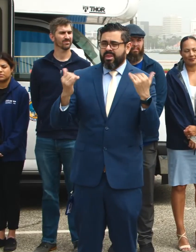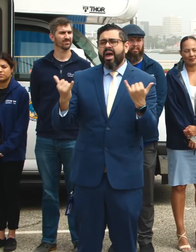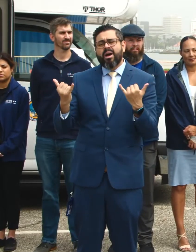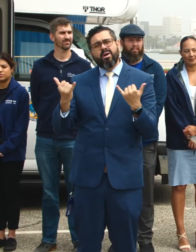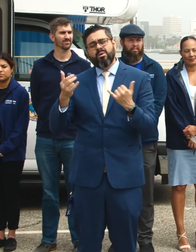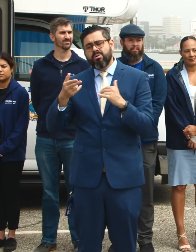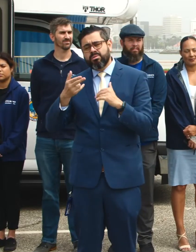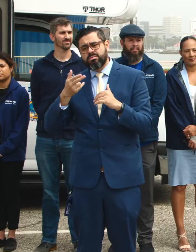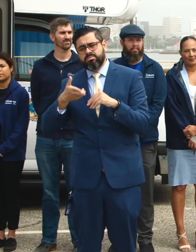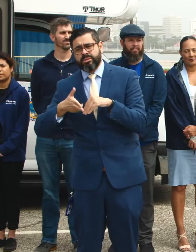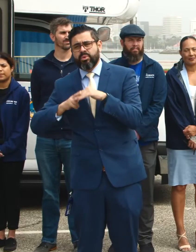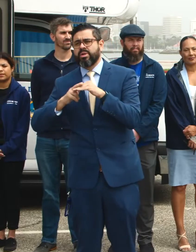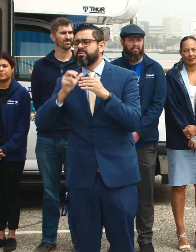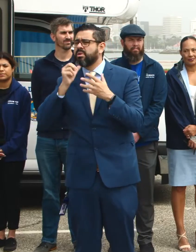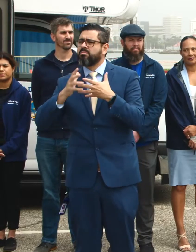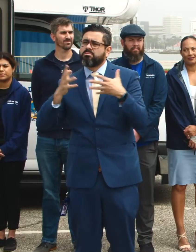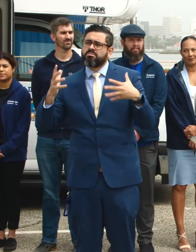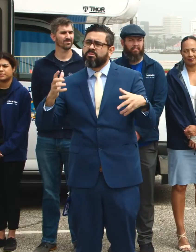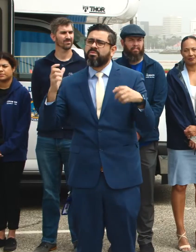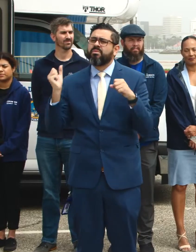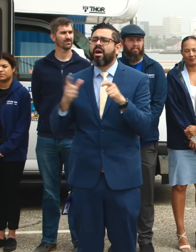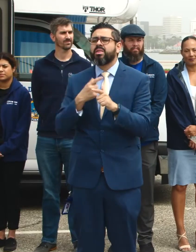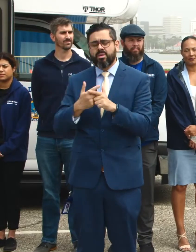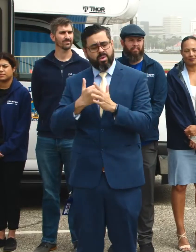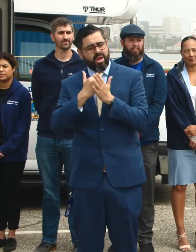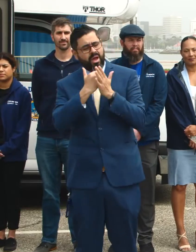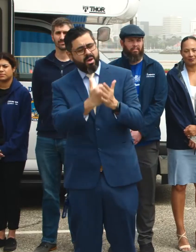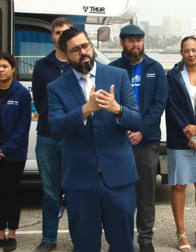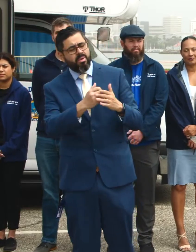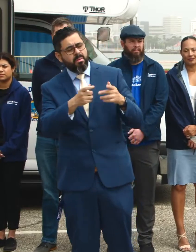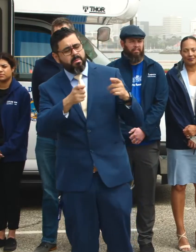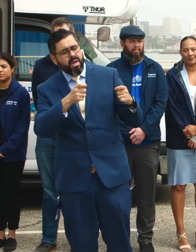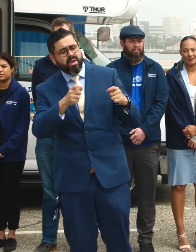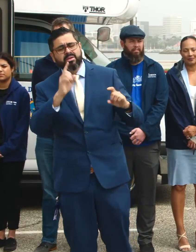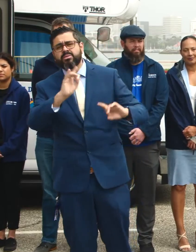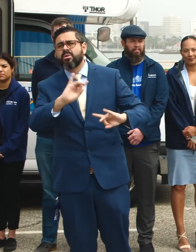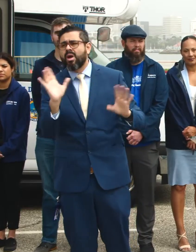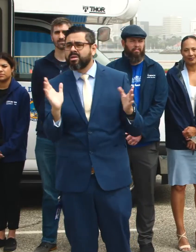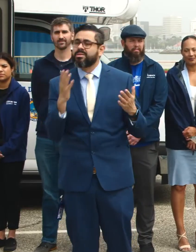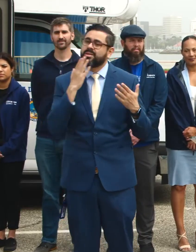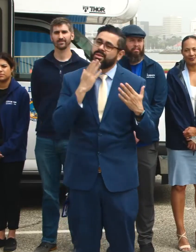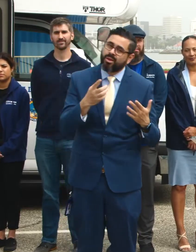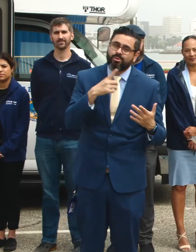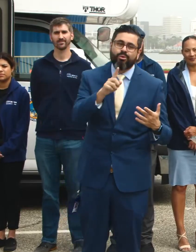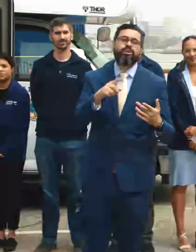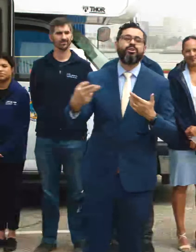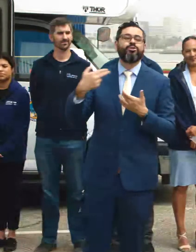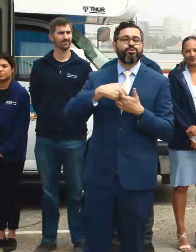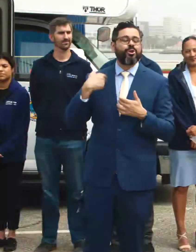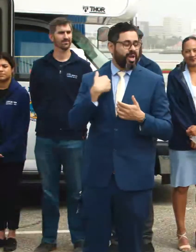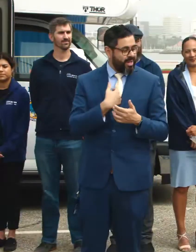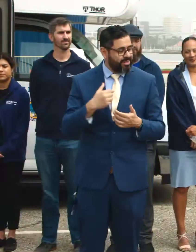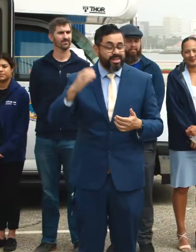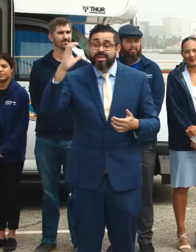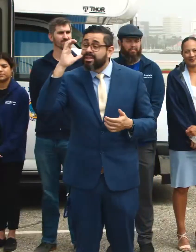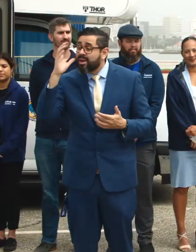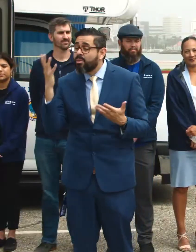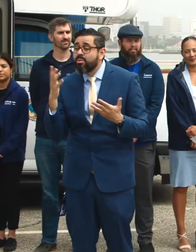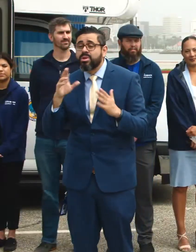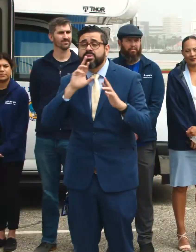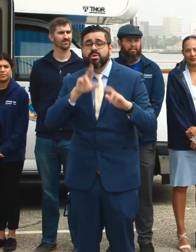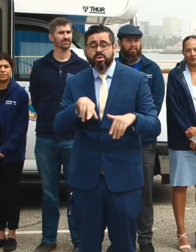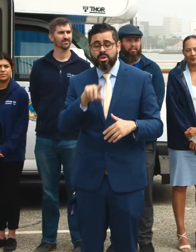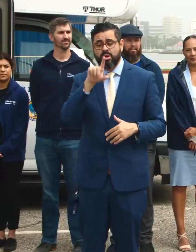together to better manage this crisis and help as many people as we can. I want to thank all of you for joining us to hear the results. The